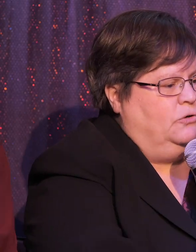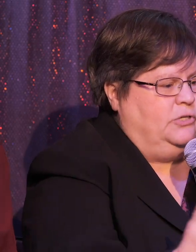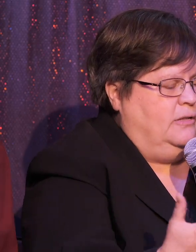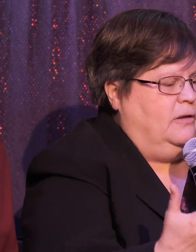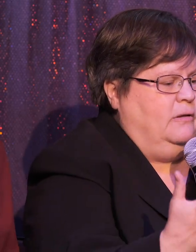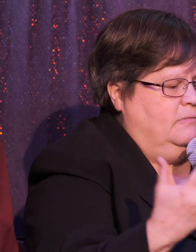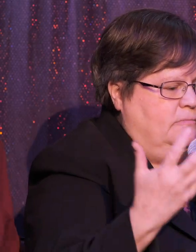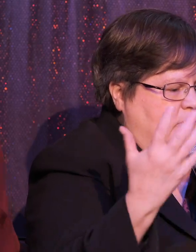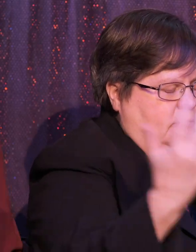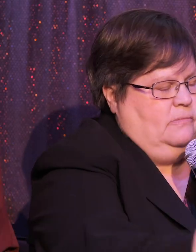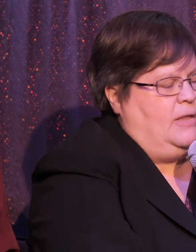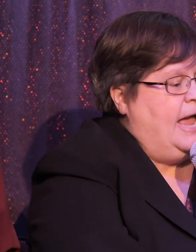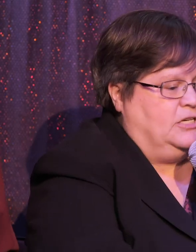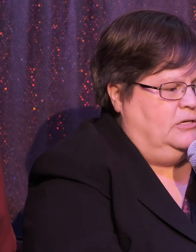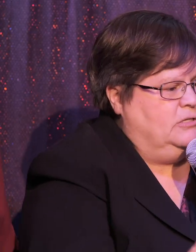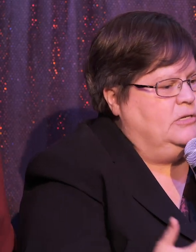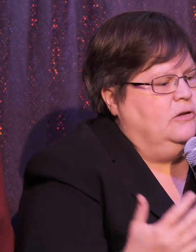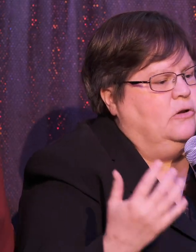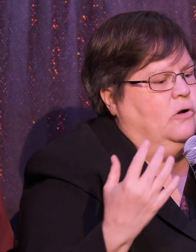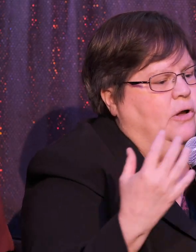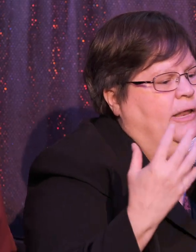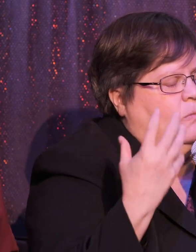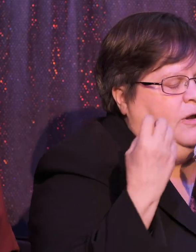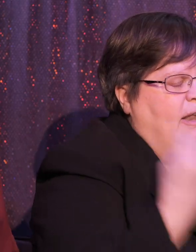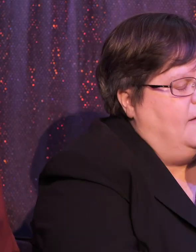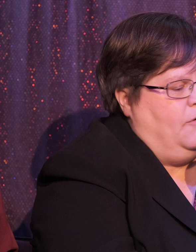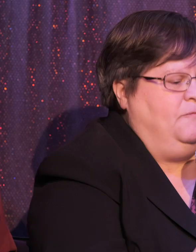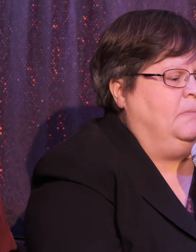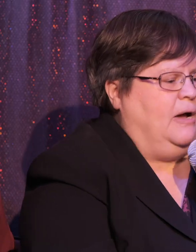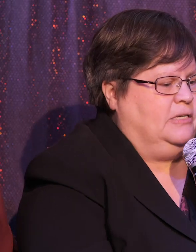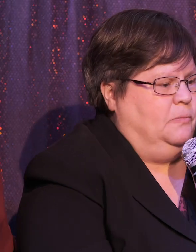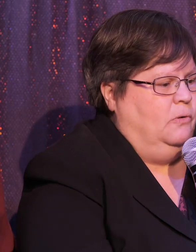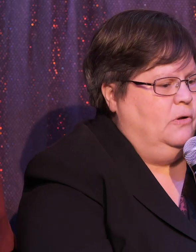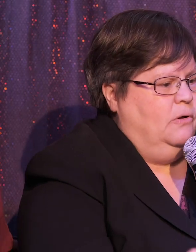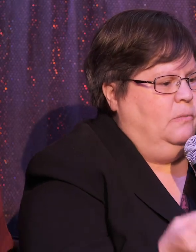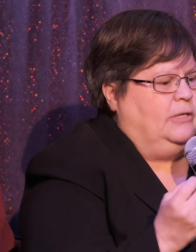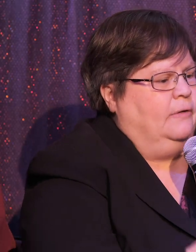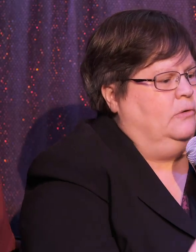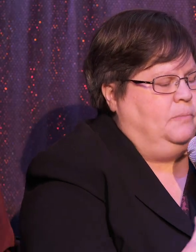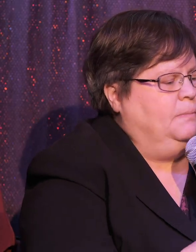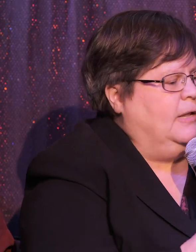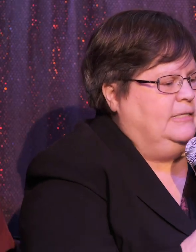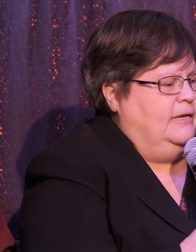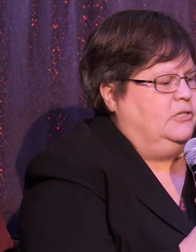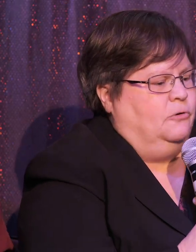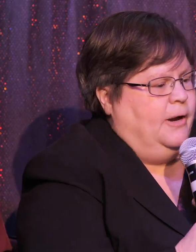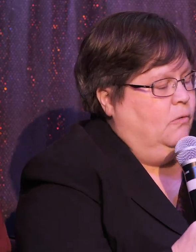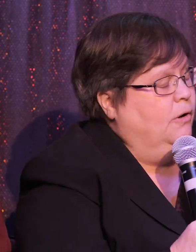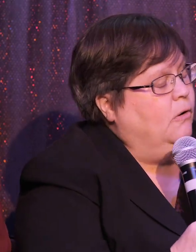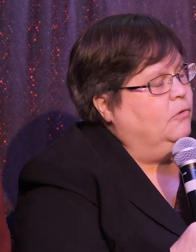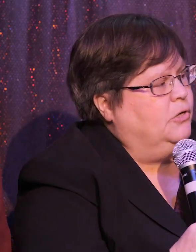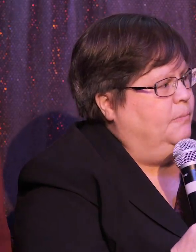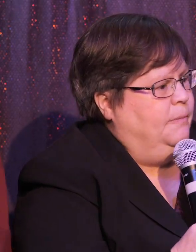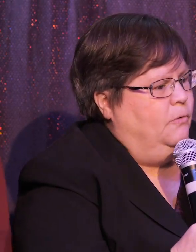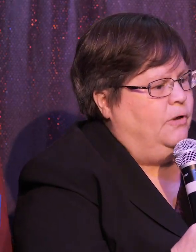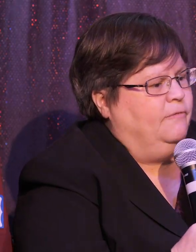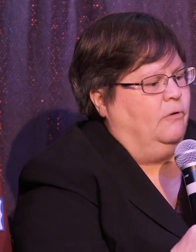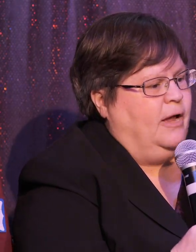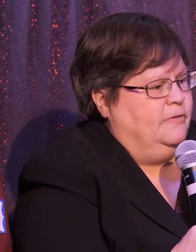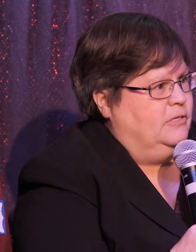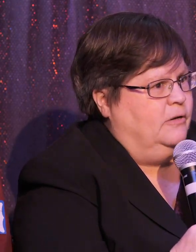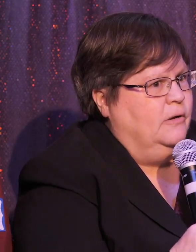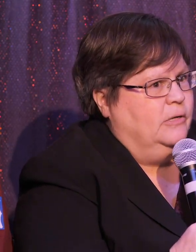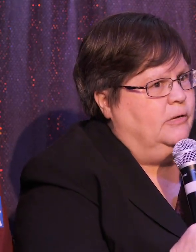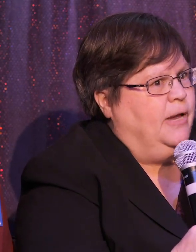on the shoulders and the ashes, and it would never have been possible without the people like Danny Sotomayor and all those other people who